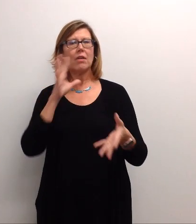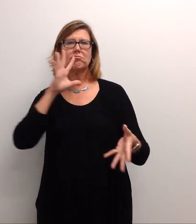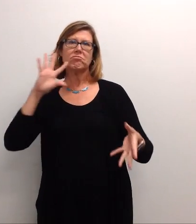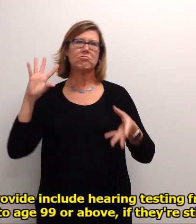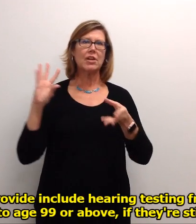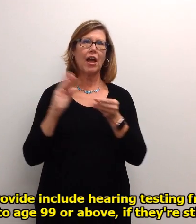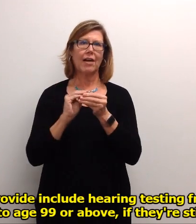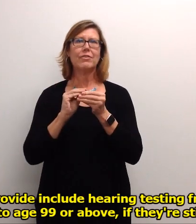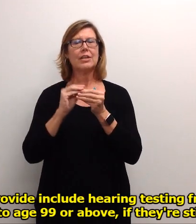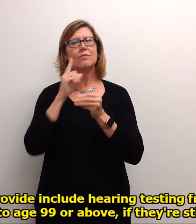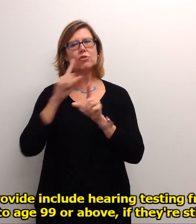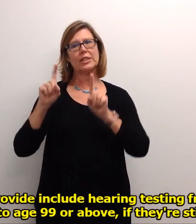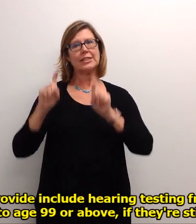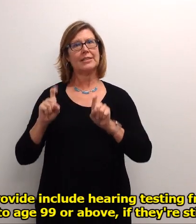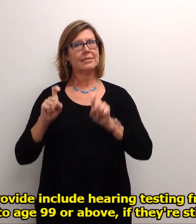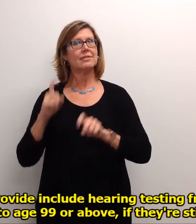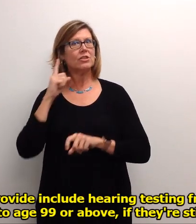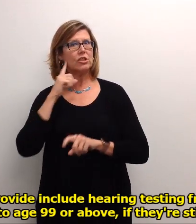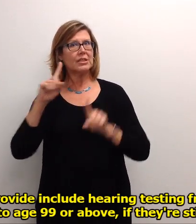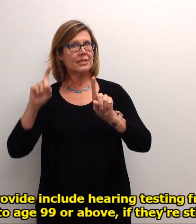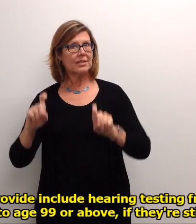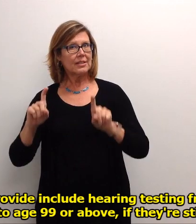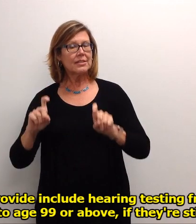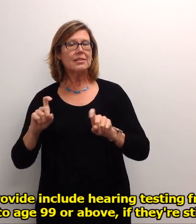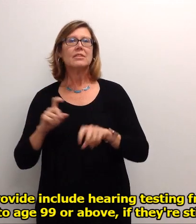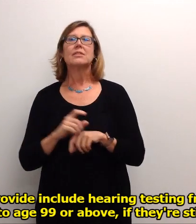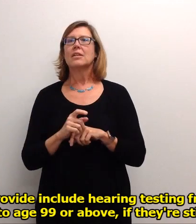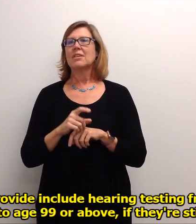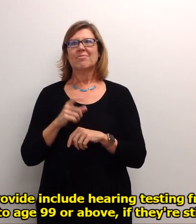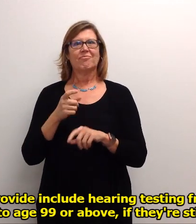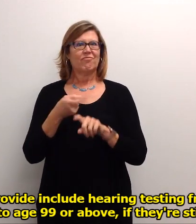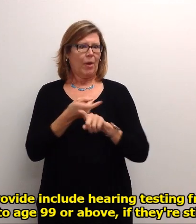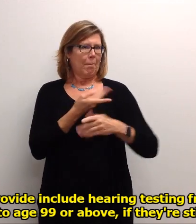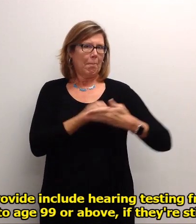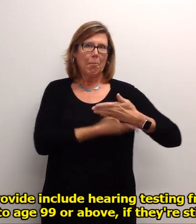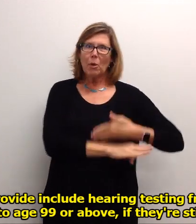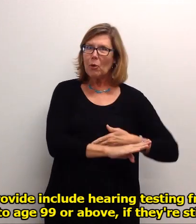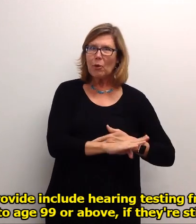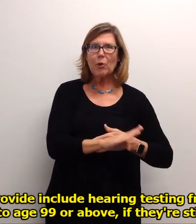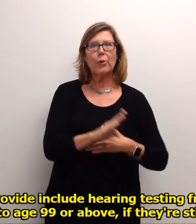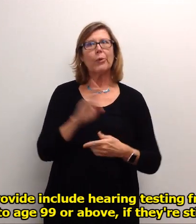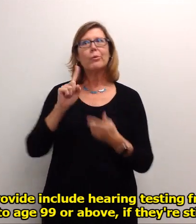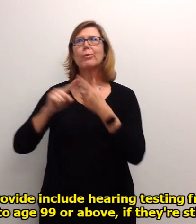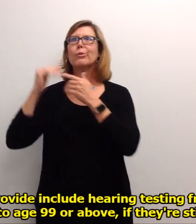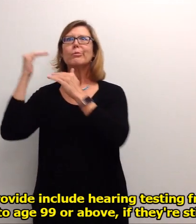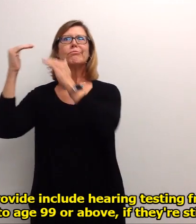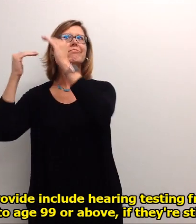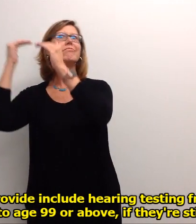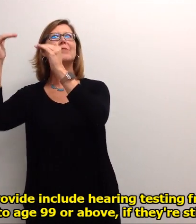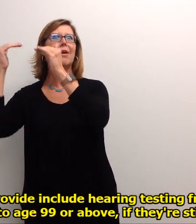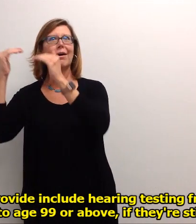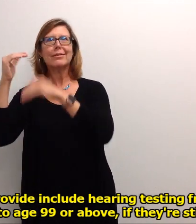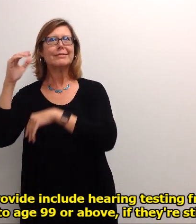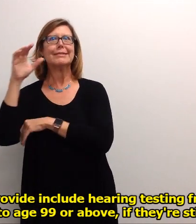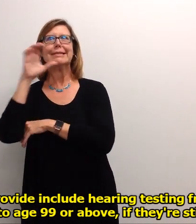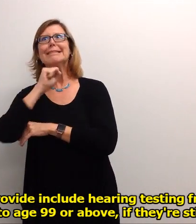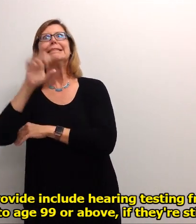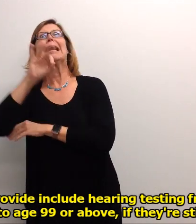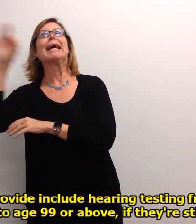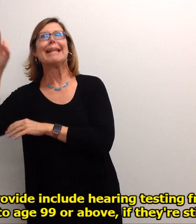The services we provide include hearing testing from birth through adulthood